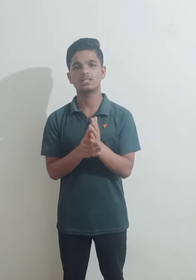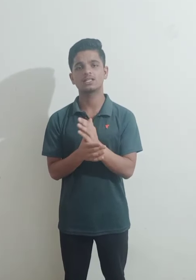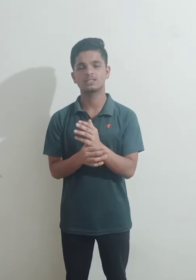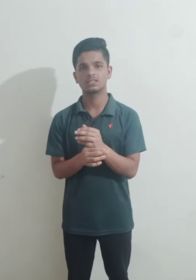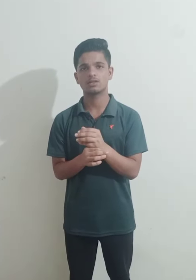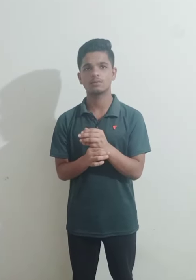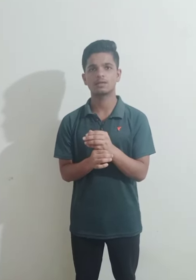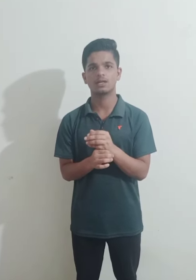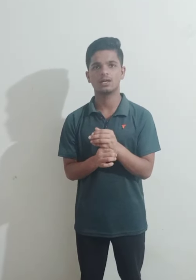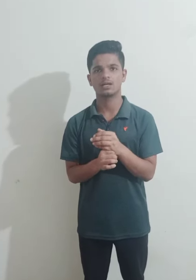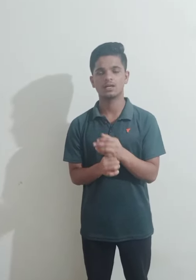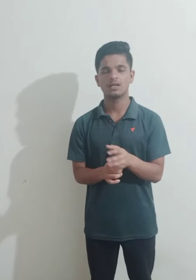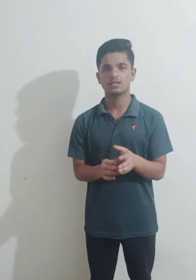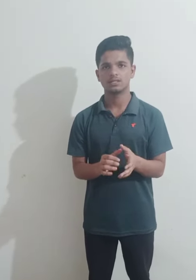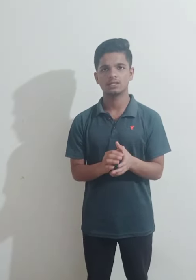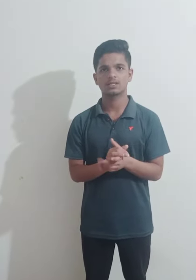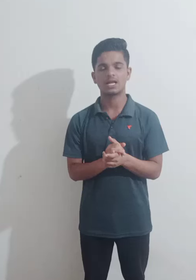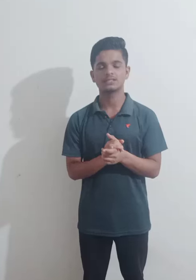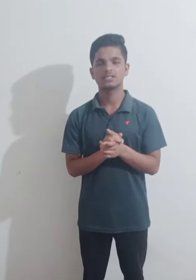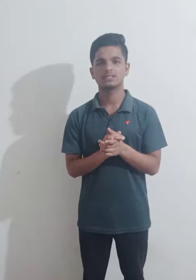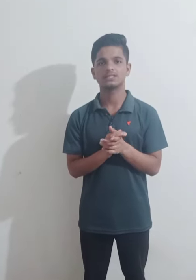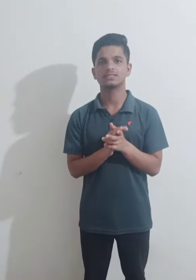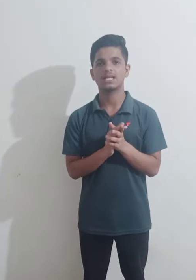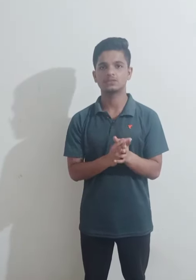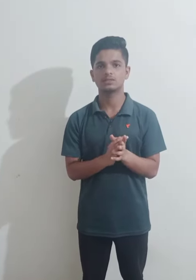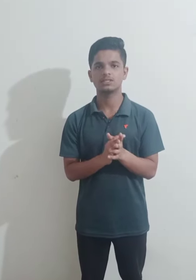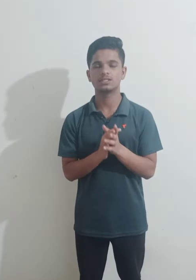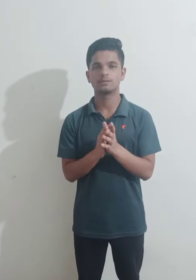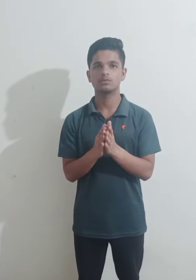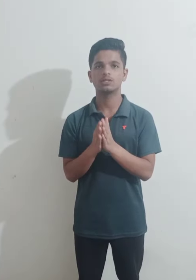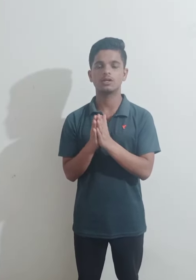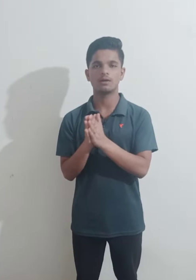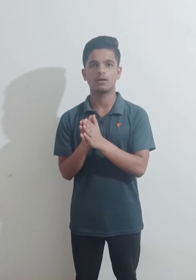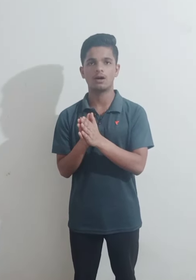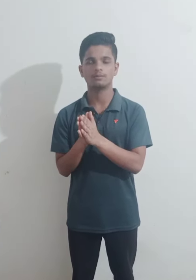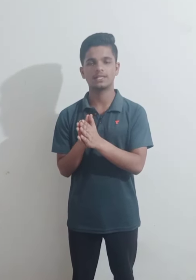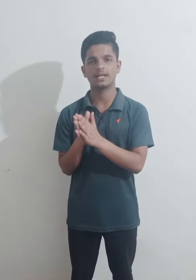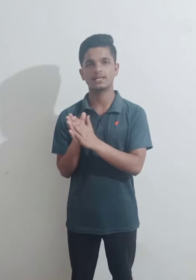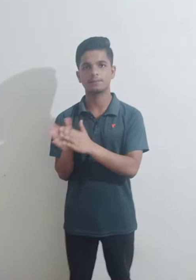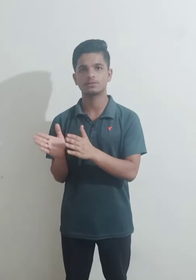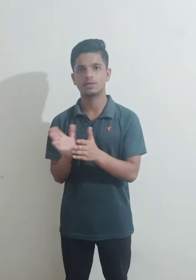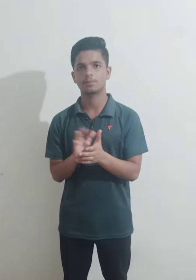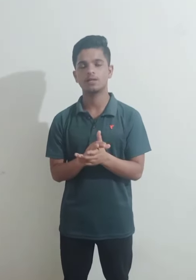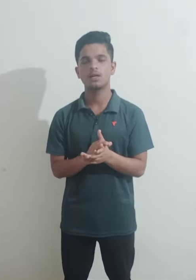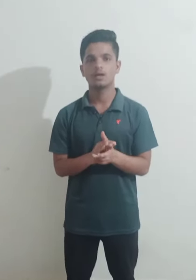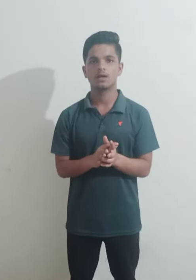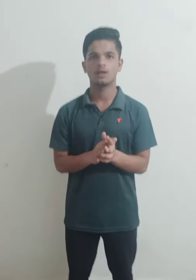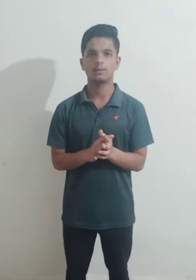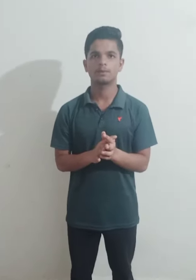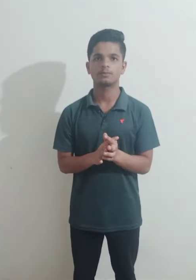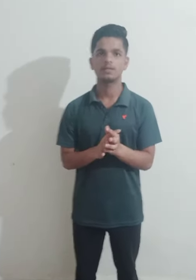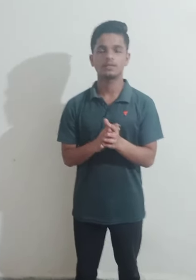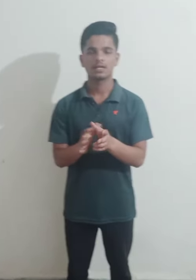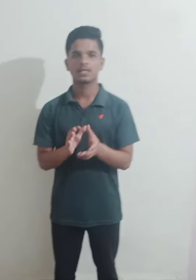of class. Then last one is remove the object and reference variable from the class.